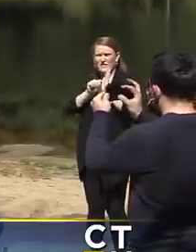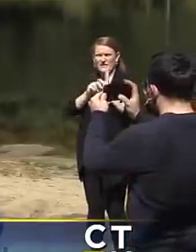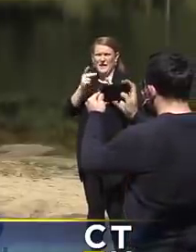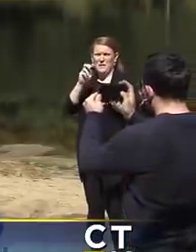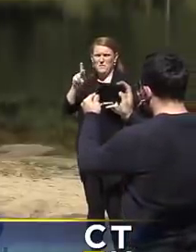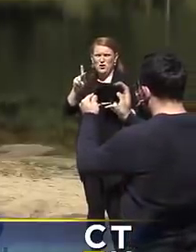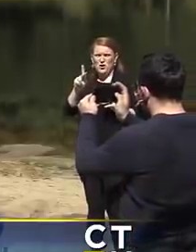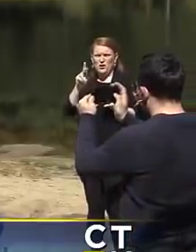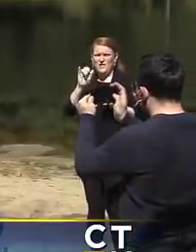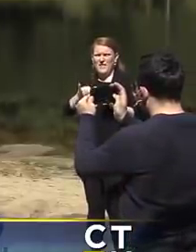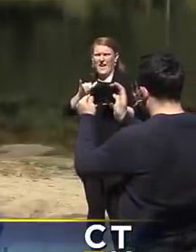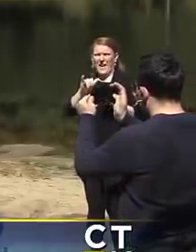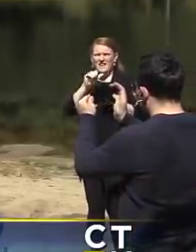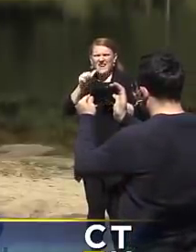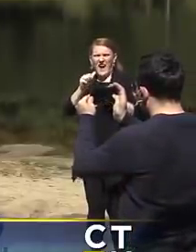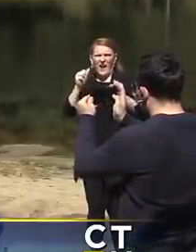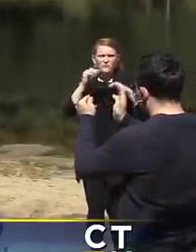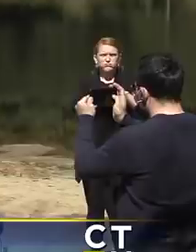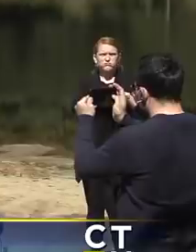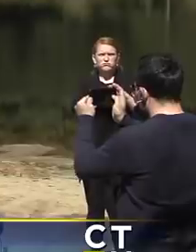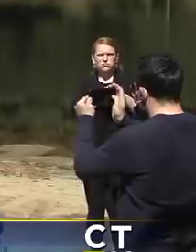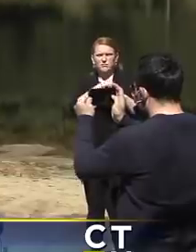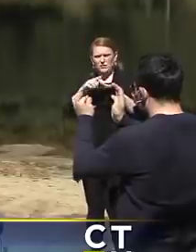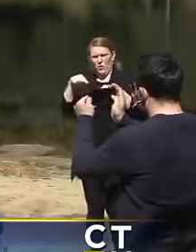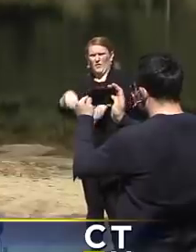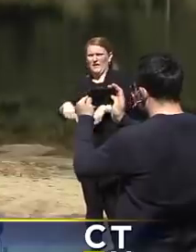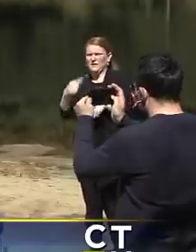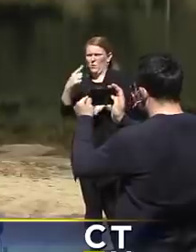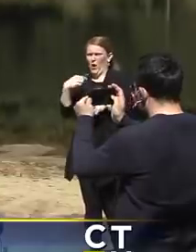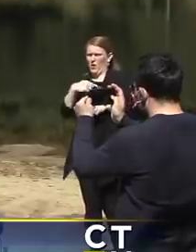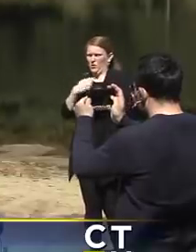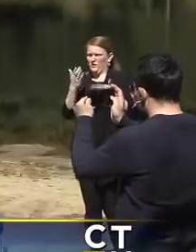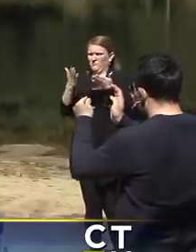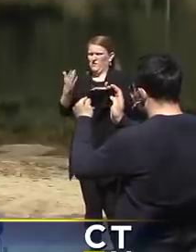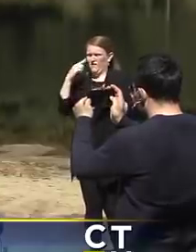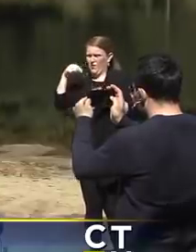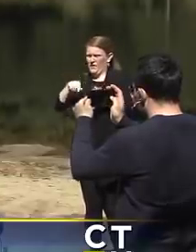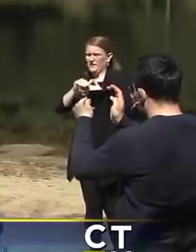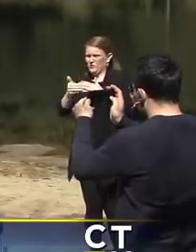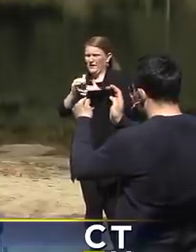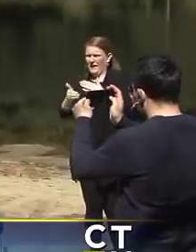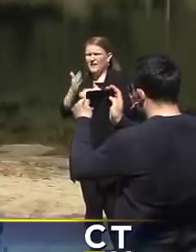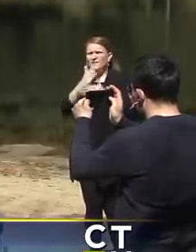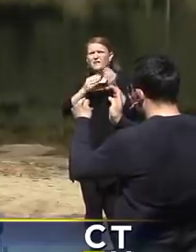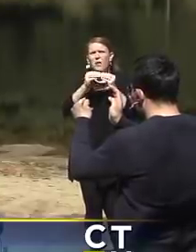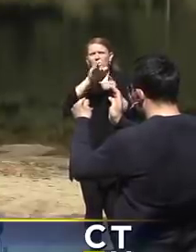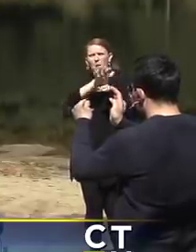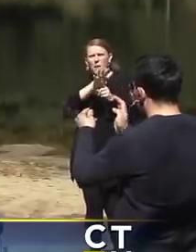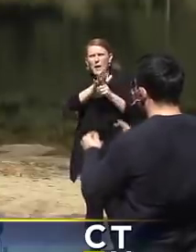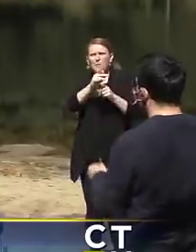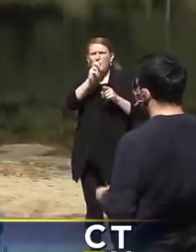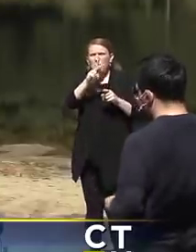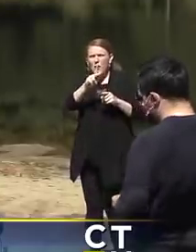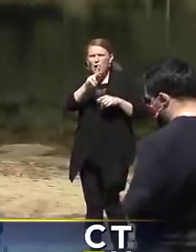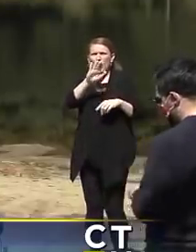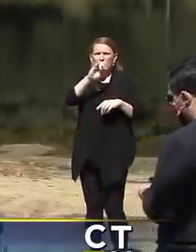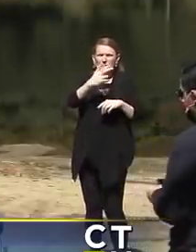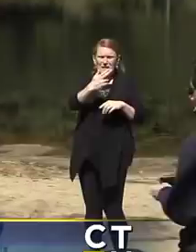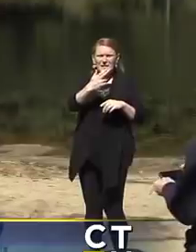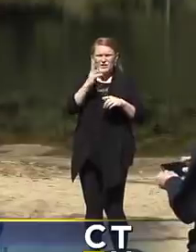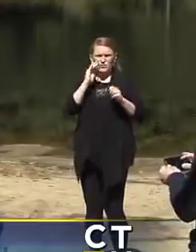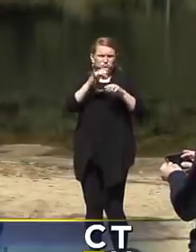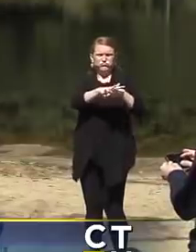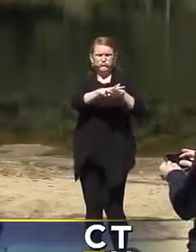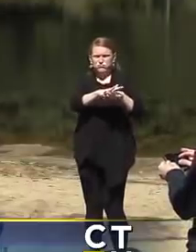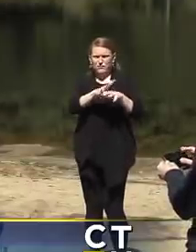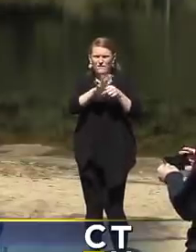recommend people focus over this weekend, because some of our parks and beaches may be loved to death. Let me